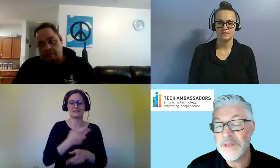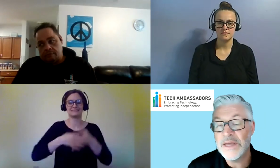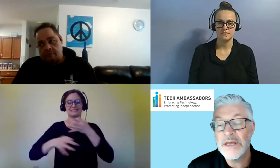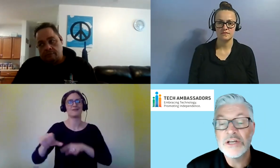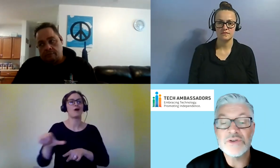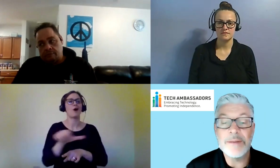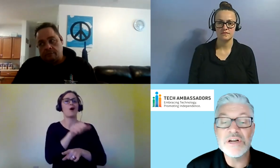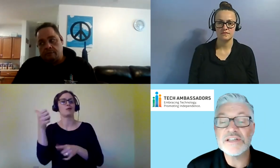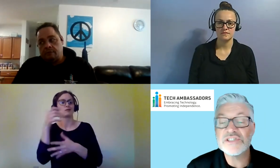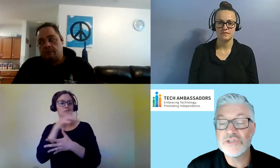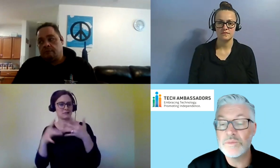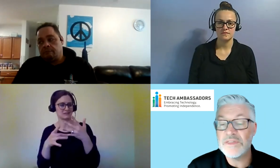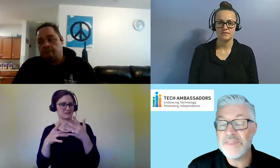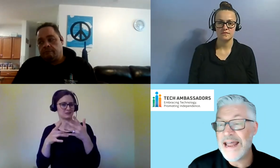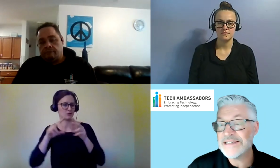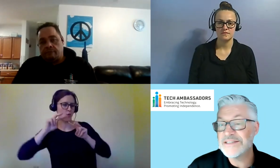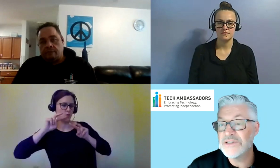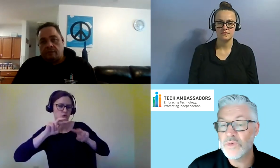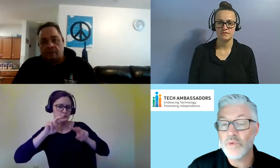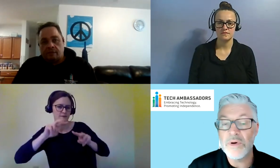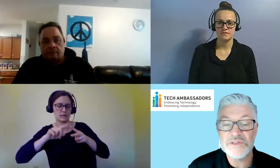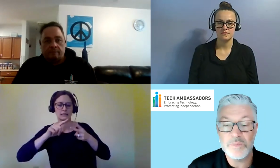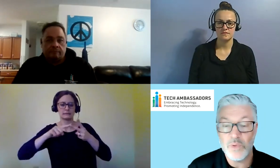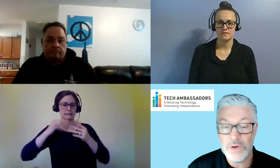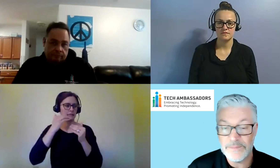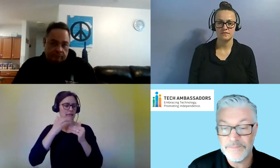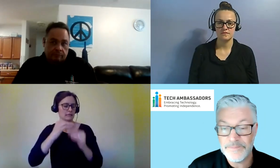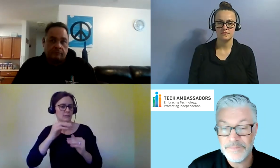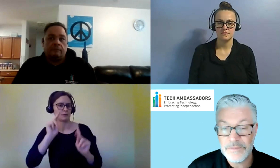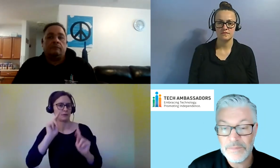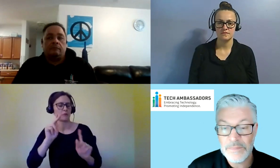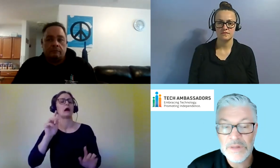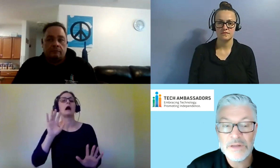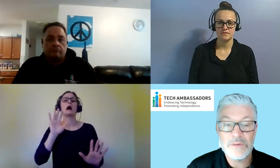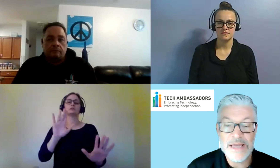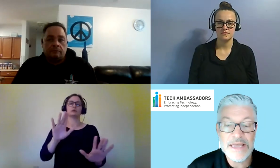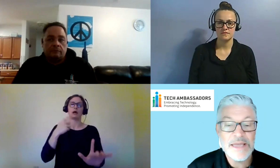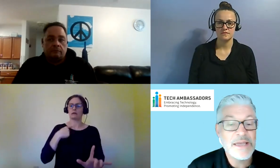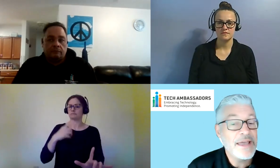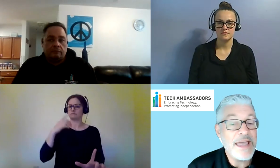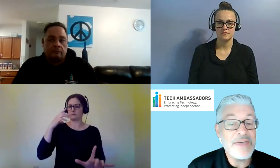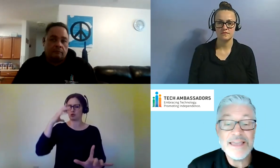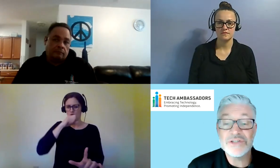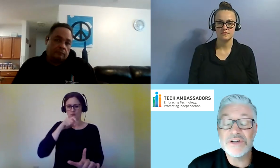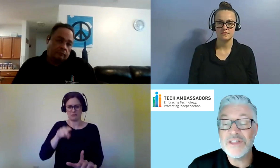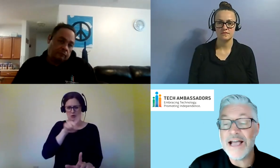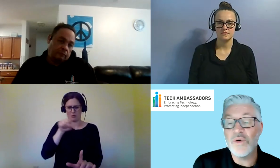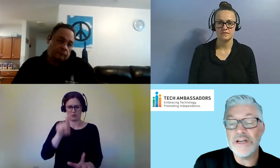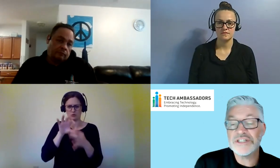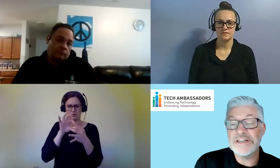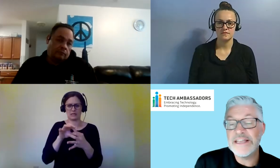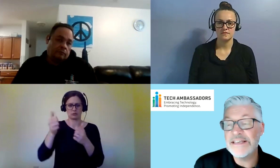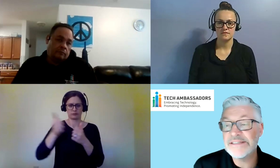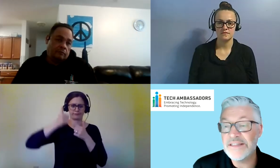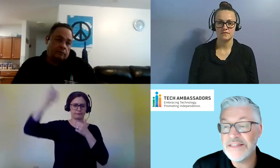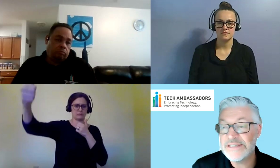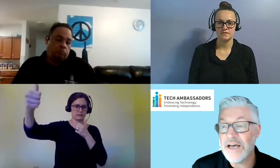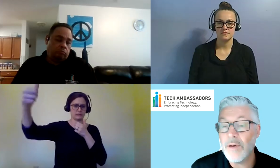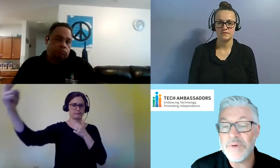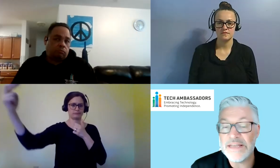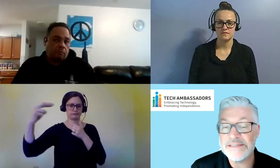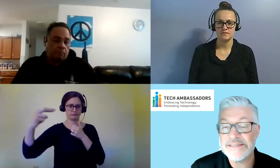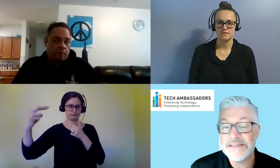people? So I'm going to assume that that has to do with remote support. Okay. And the answer to that question is that